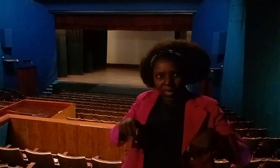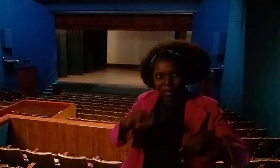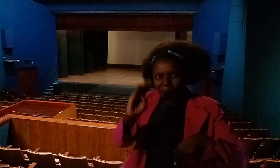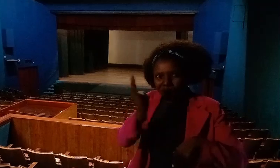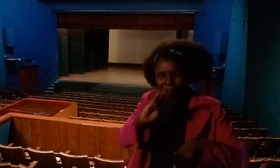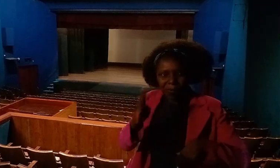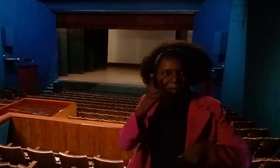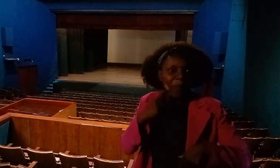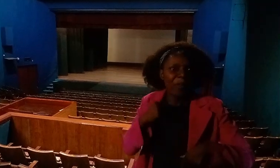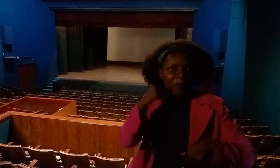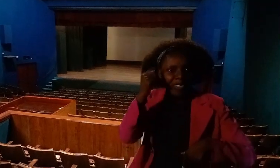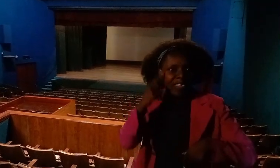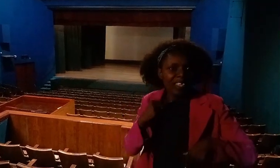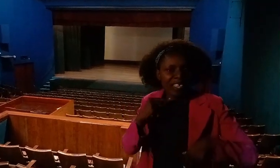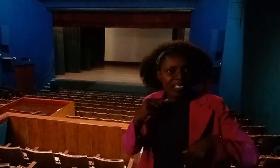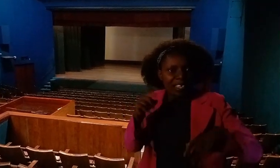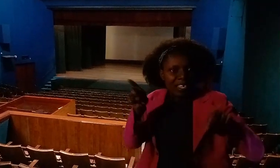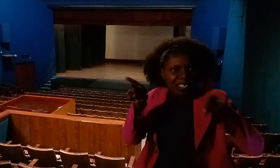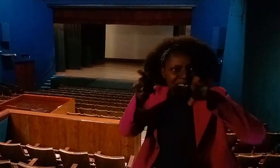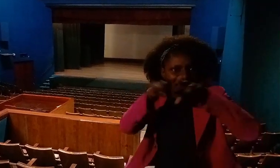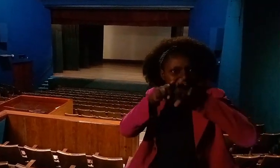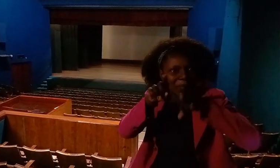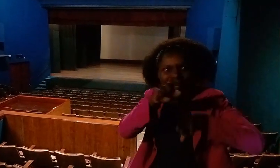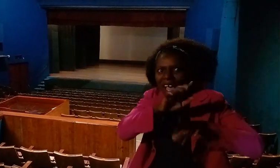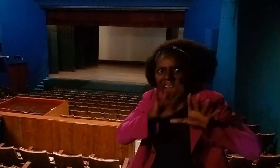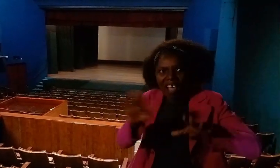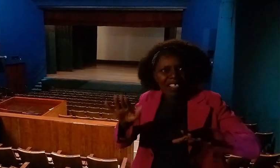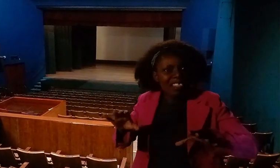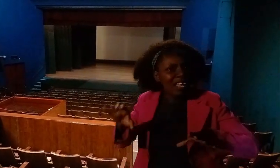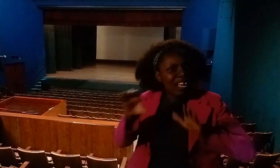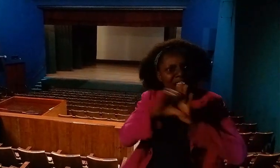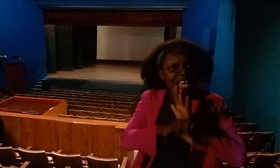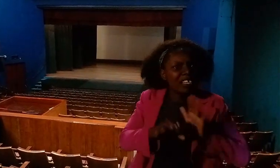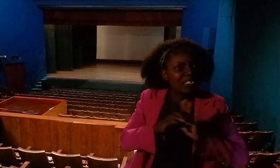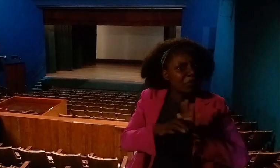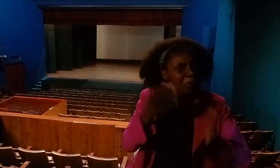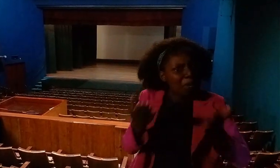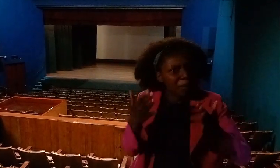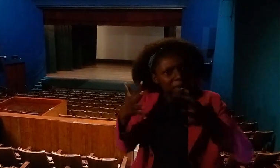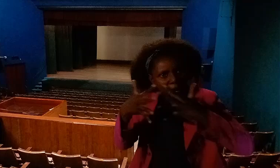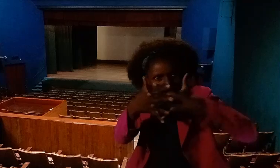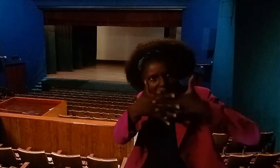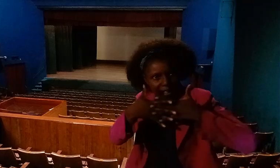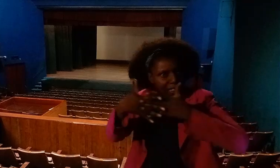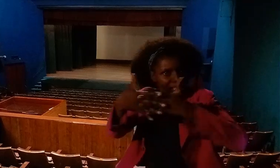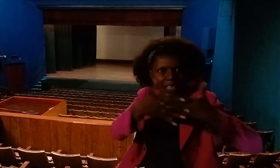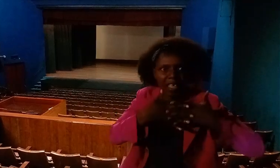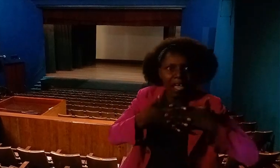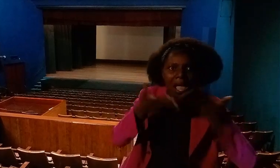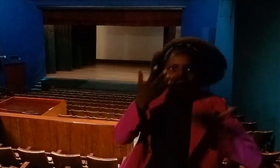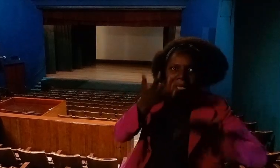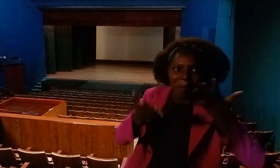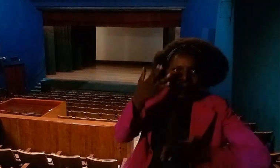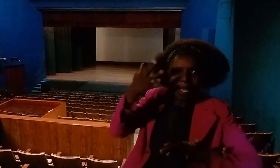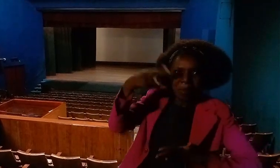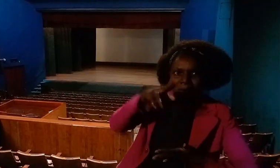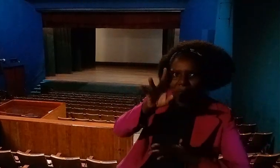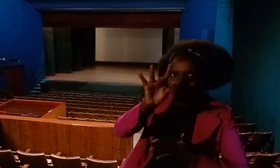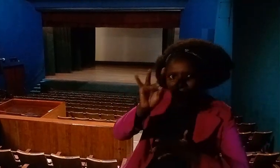I'm signing. This is how you sign drama or acting. The actors will be on the stage. And Bulawayo